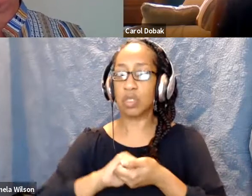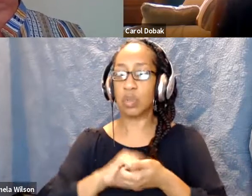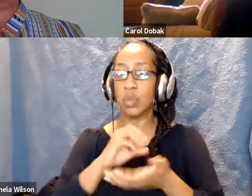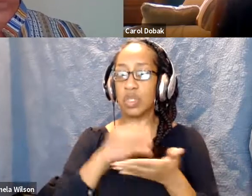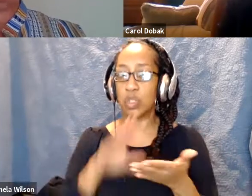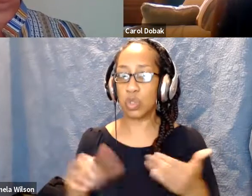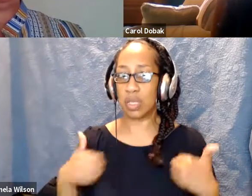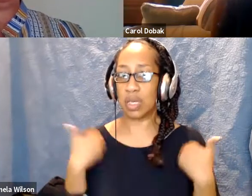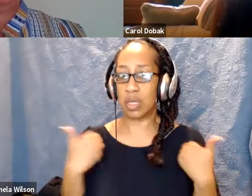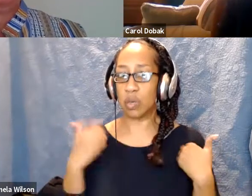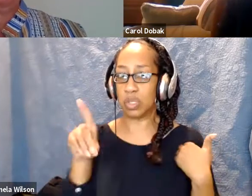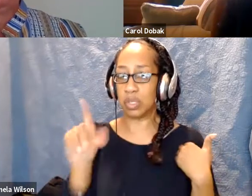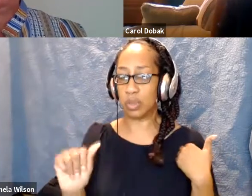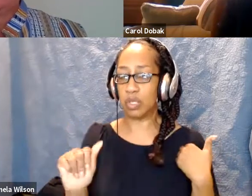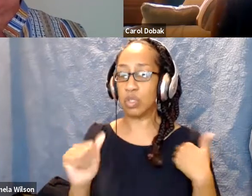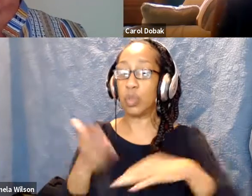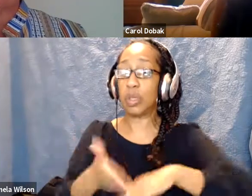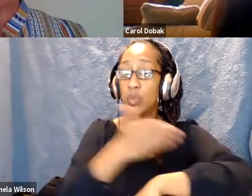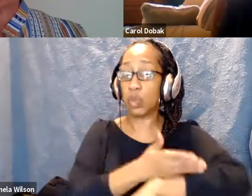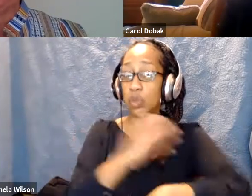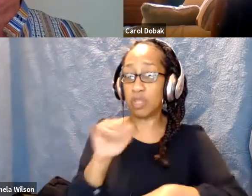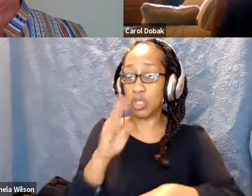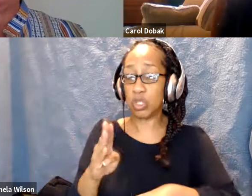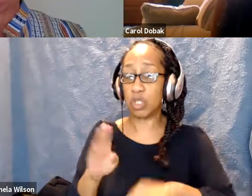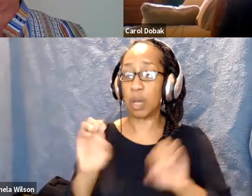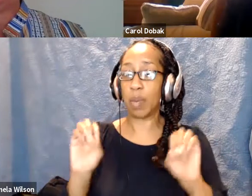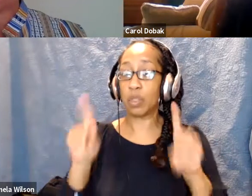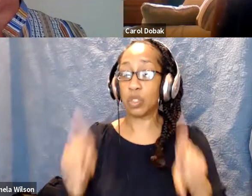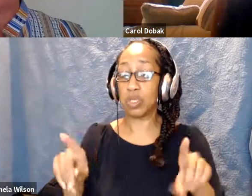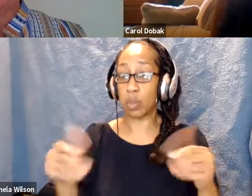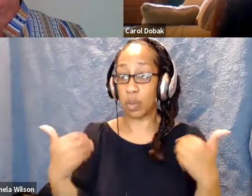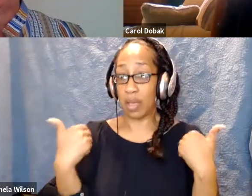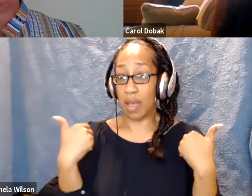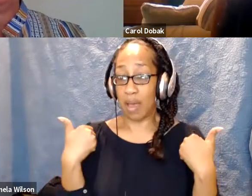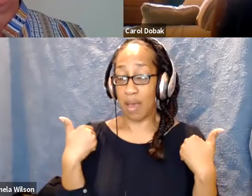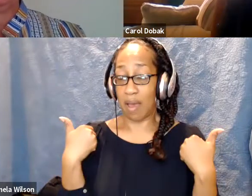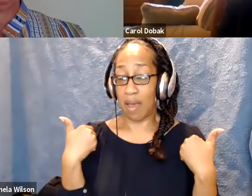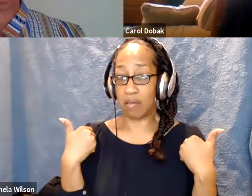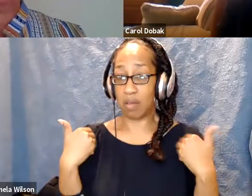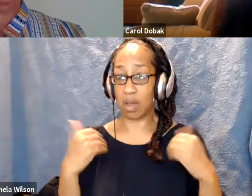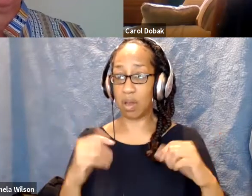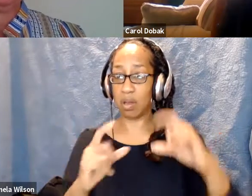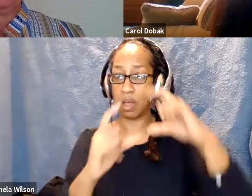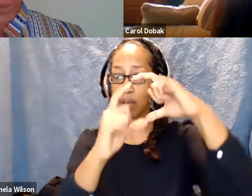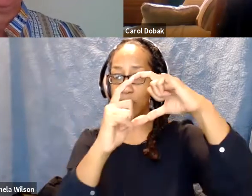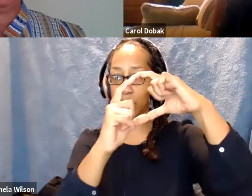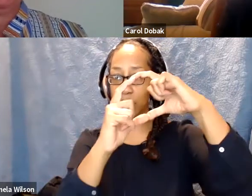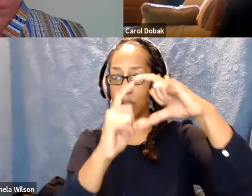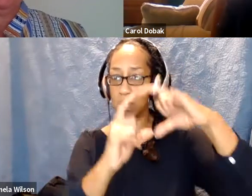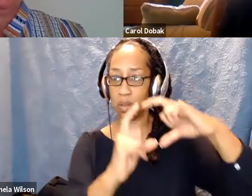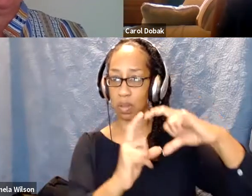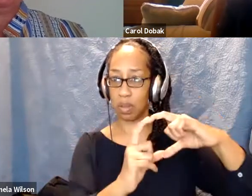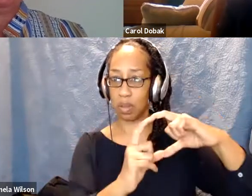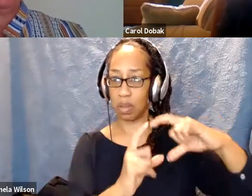improve job opportunities. And what we have here are 3 rings that are leading into each